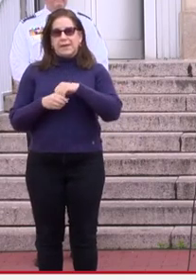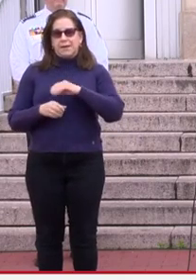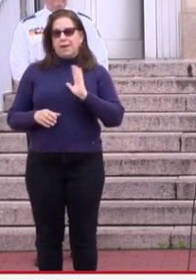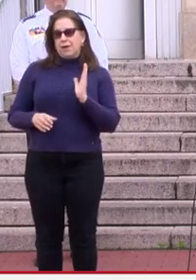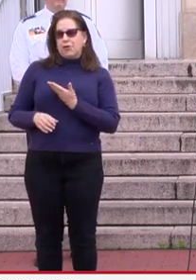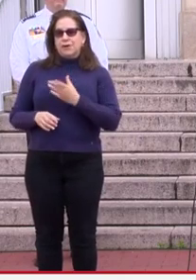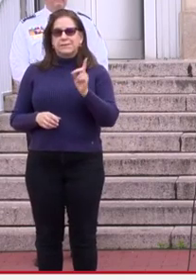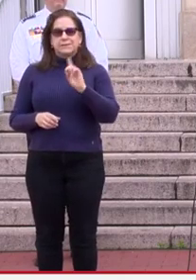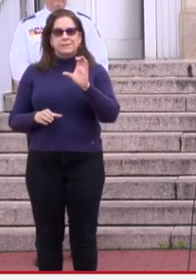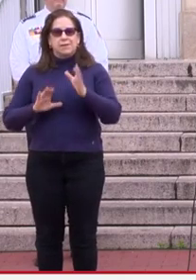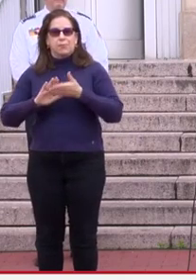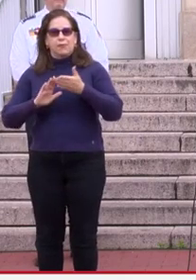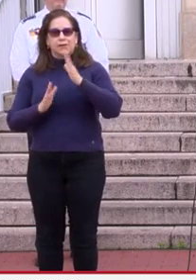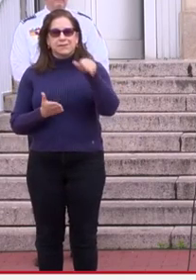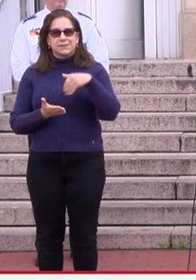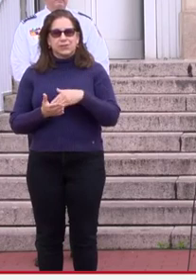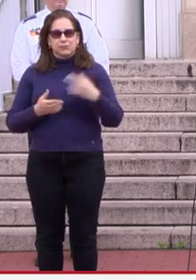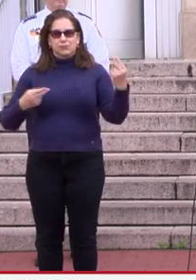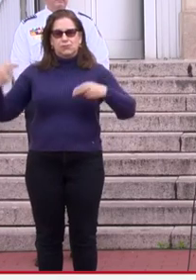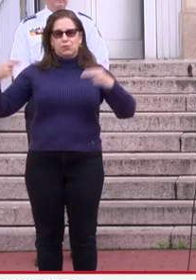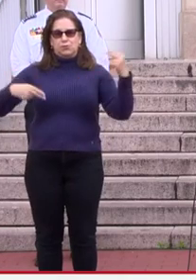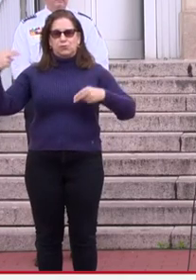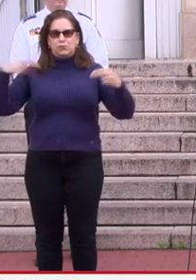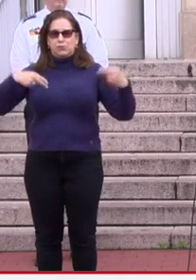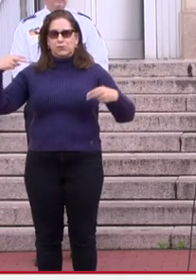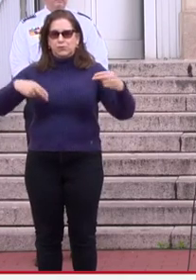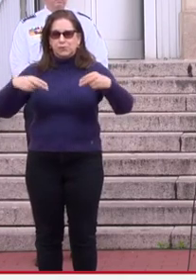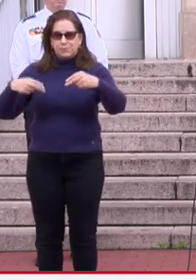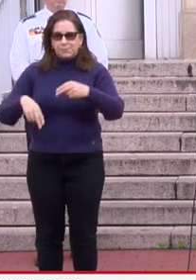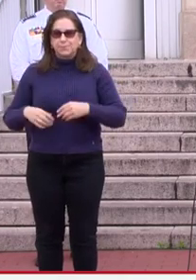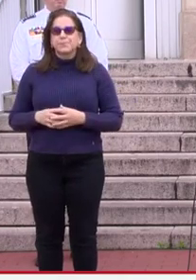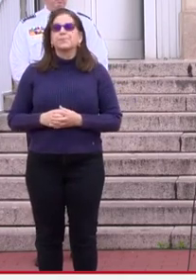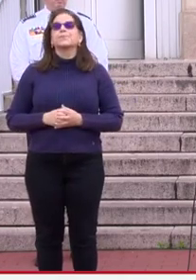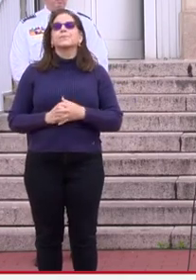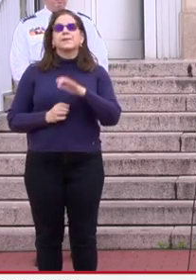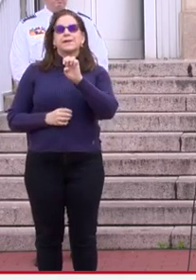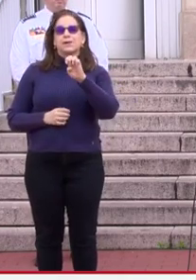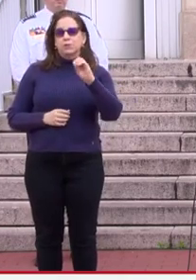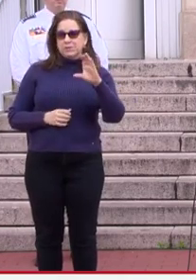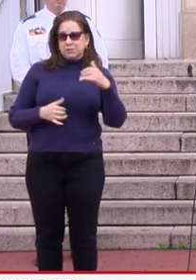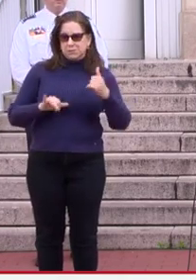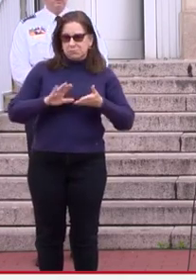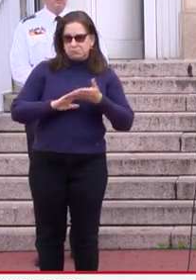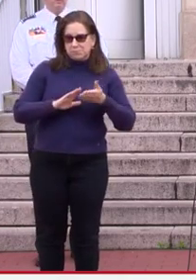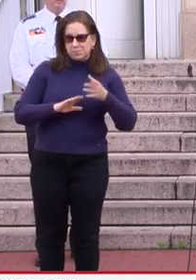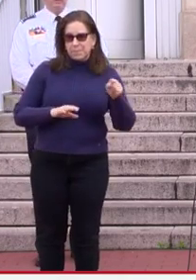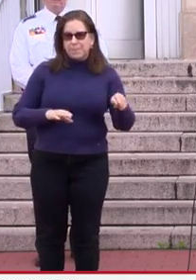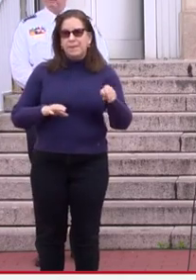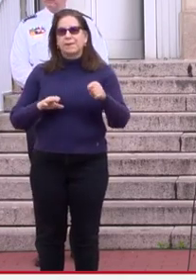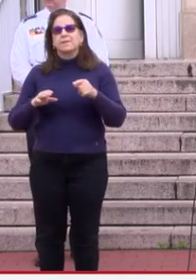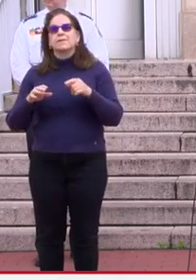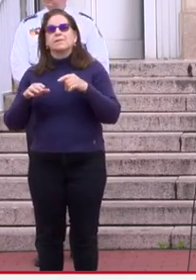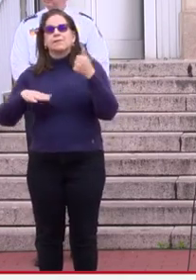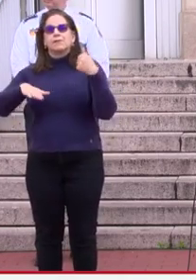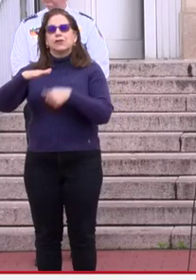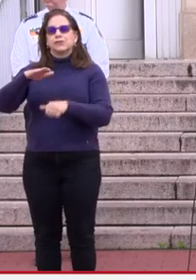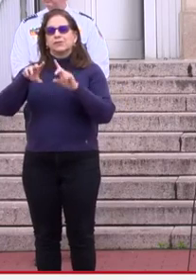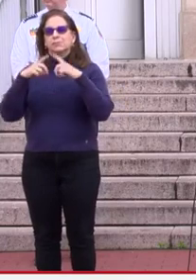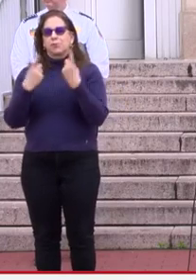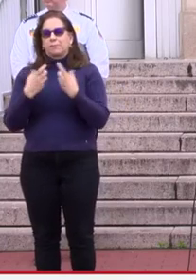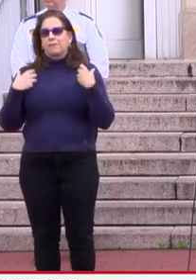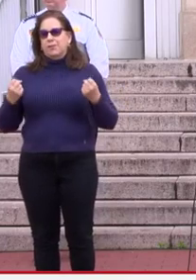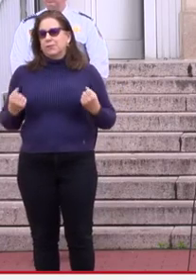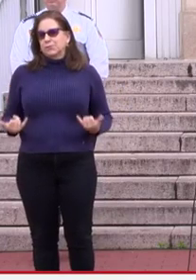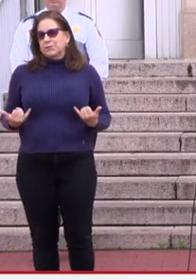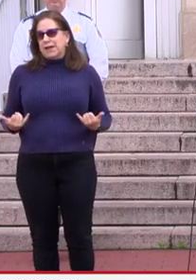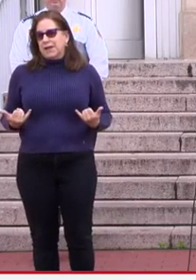efforts. The EOC will remain operational at the DC Department of Health for the foreseeable future, and it will continue